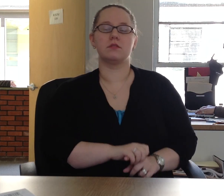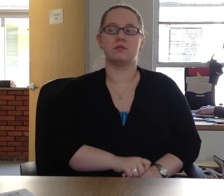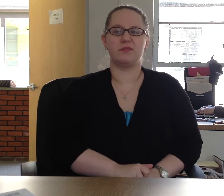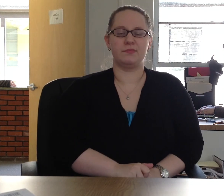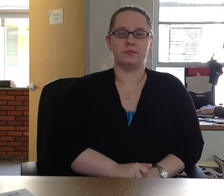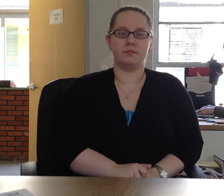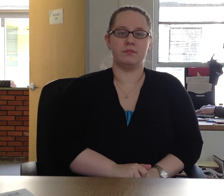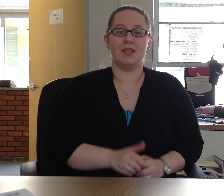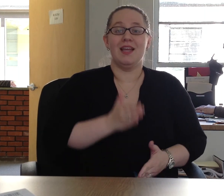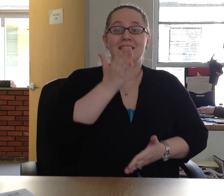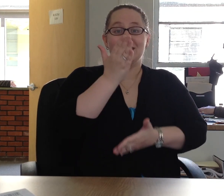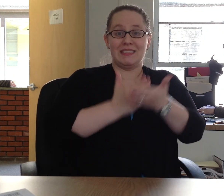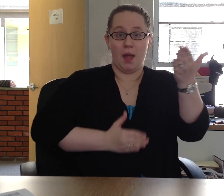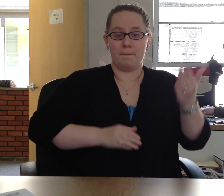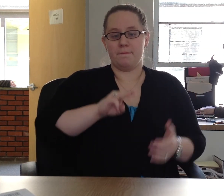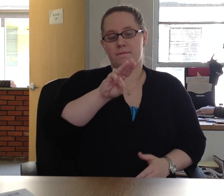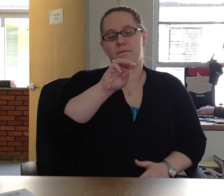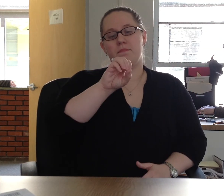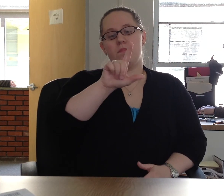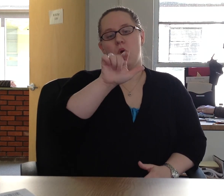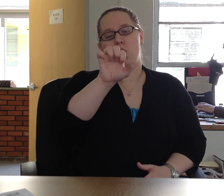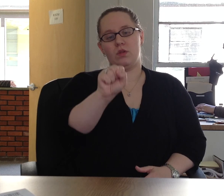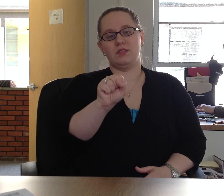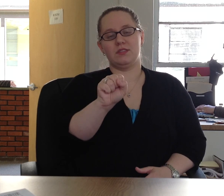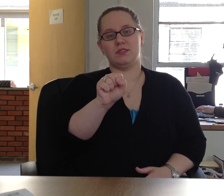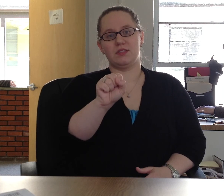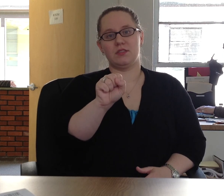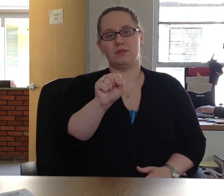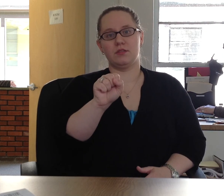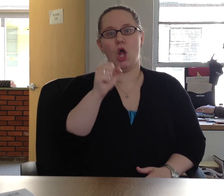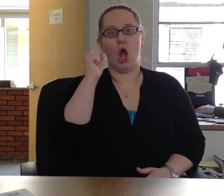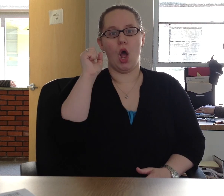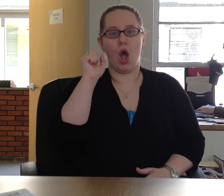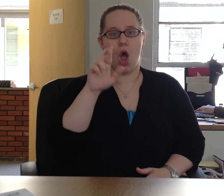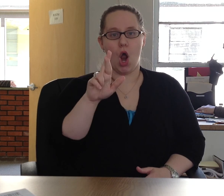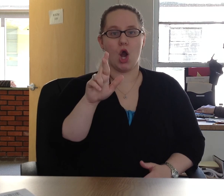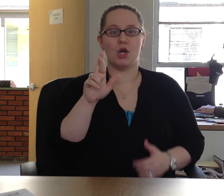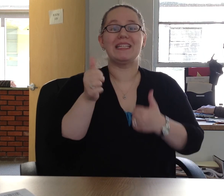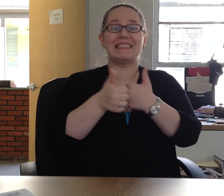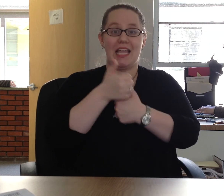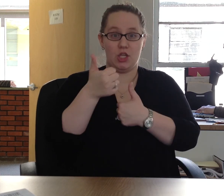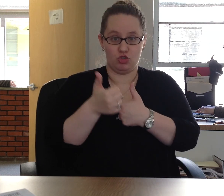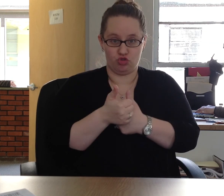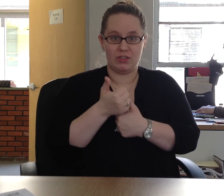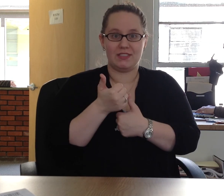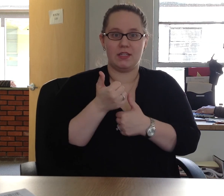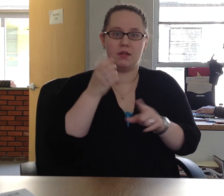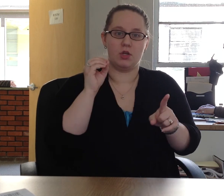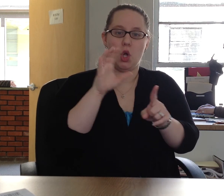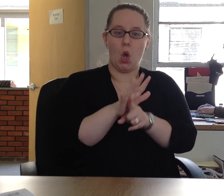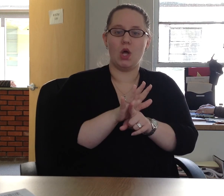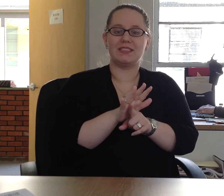Some molds are pathogenic, causing such disease as athlete's foot,